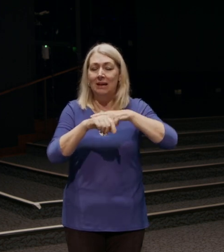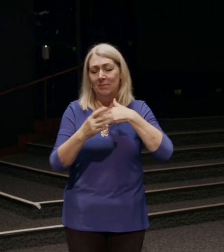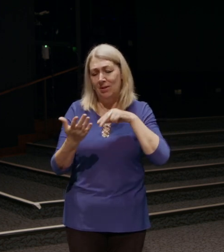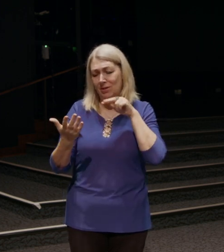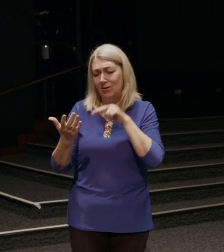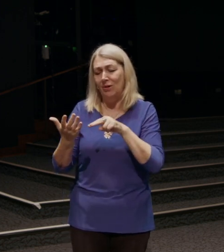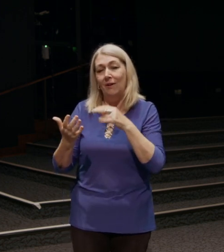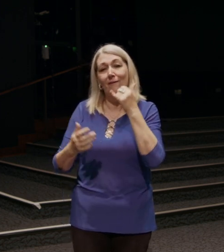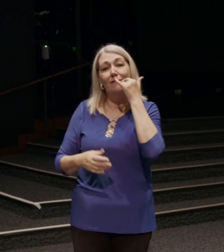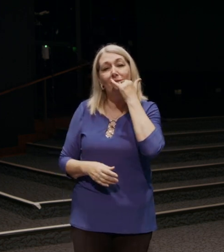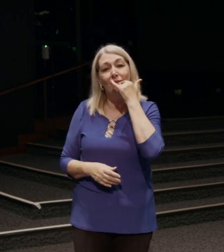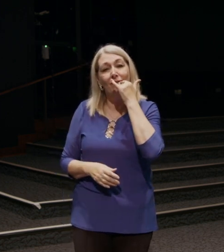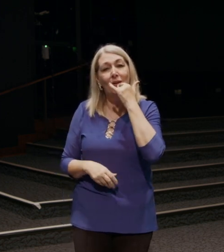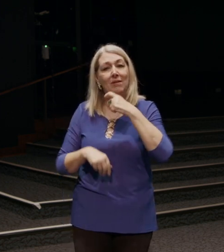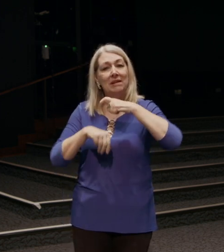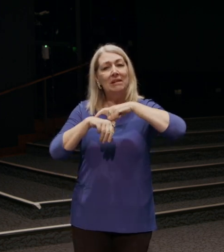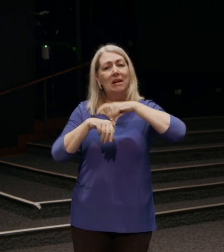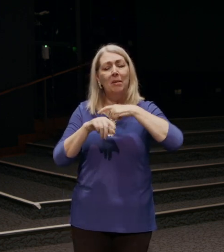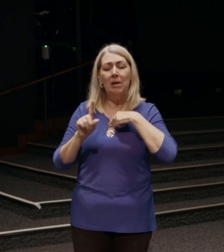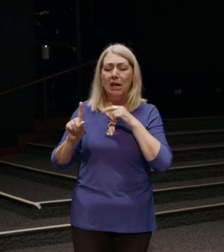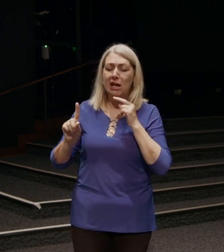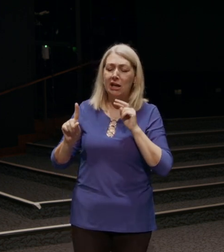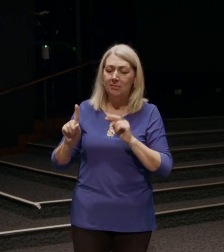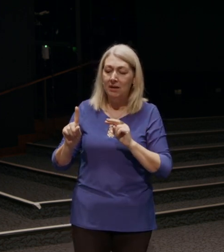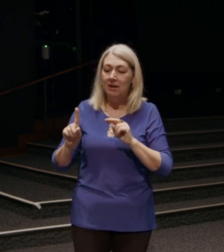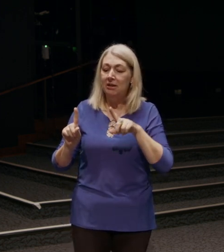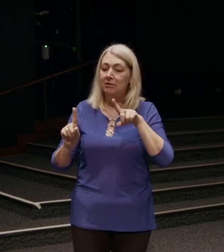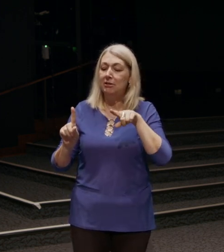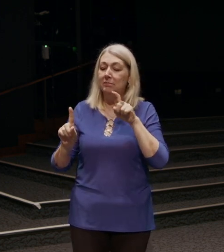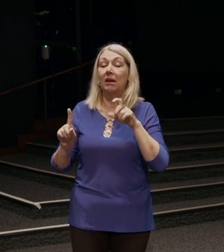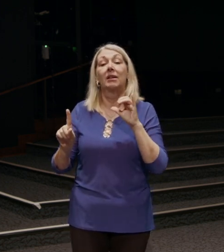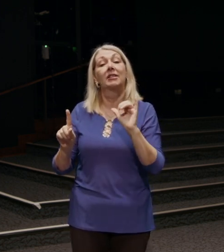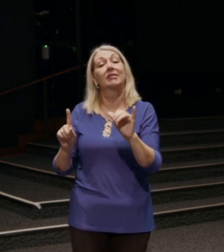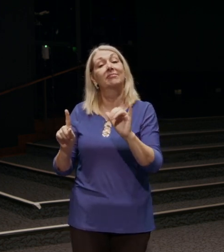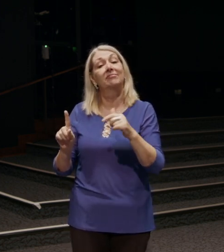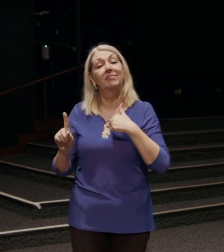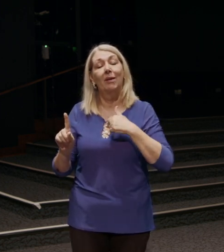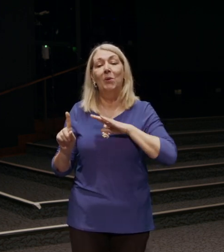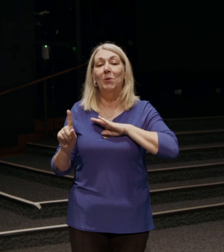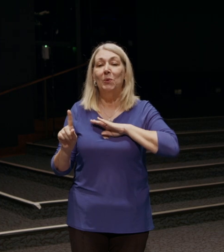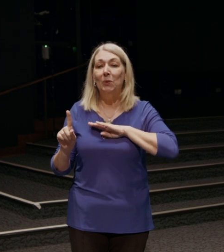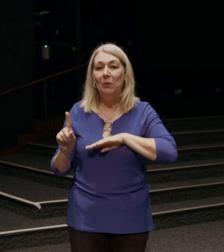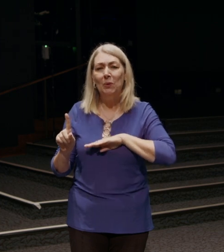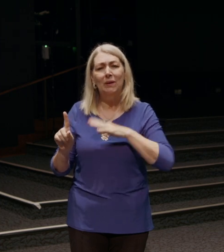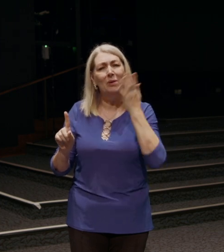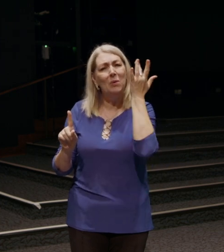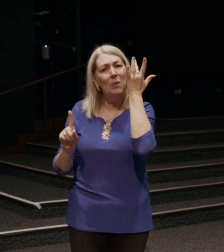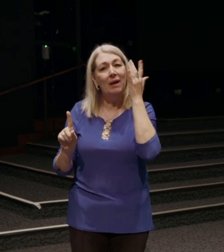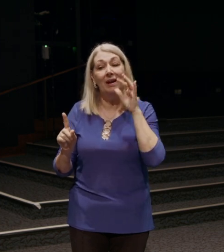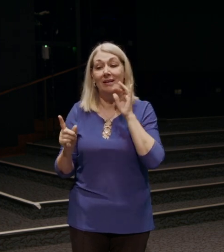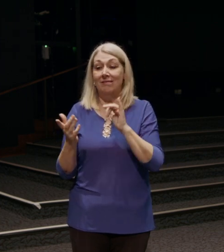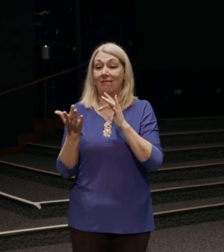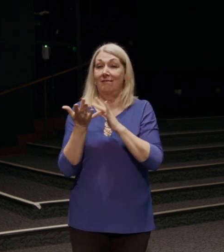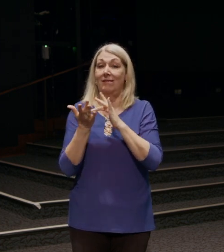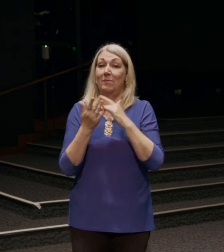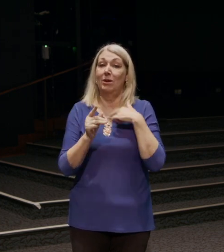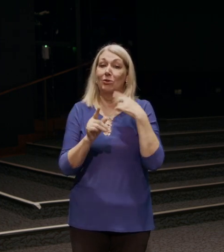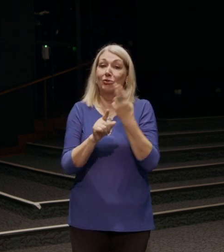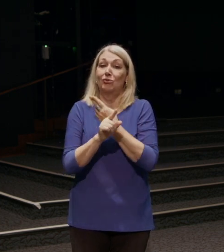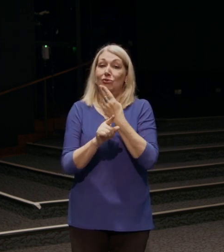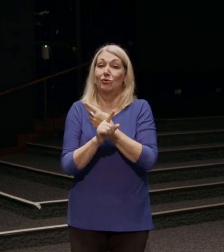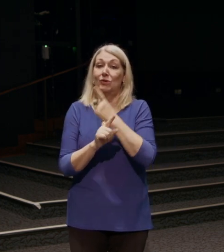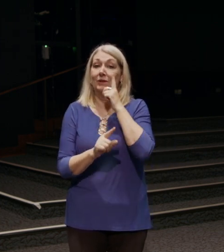my phone, and I was all of a sudden relieved when I found out that the app that I was using to get to